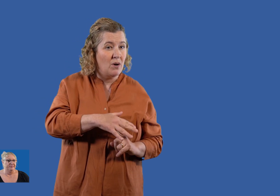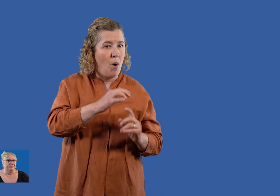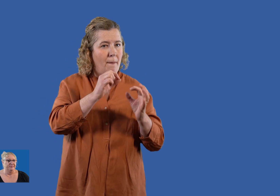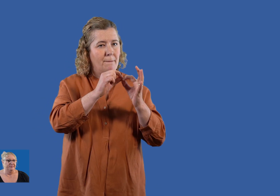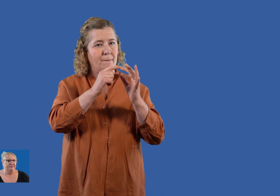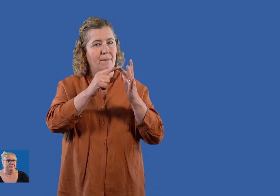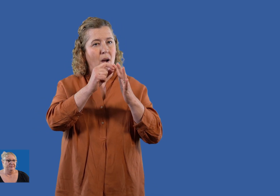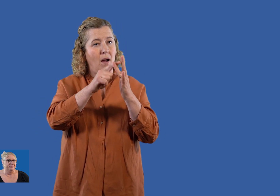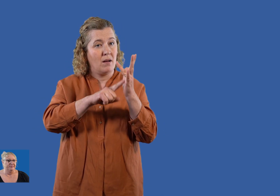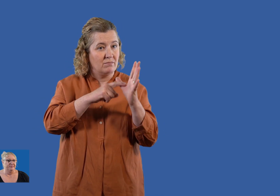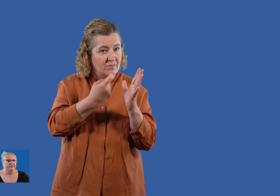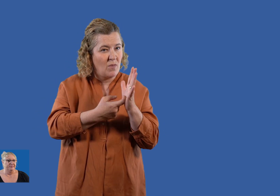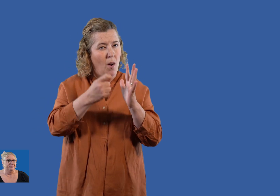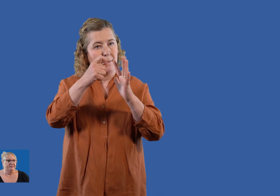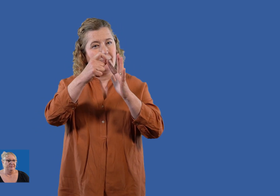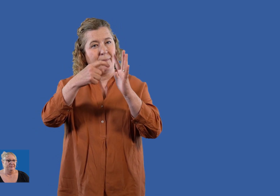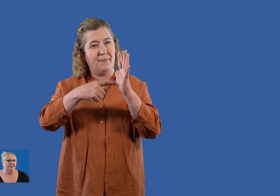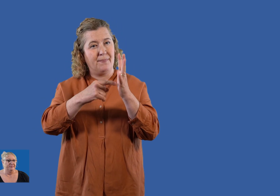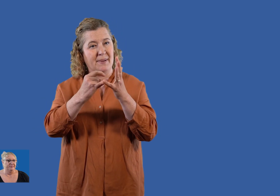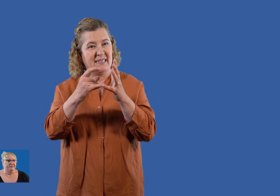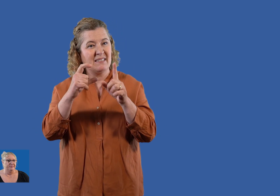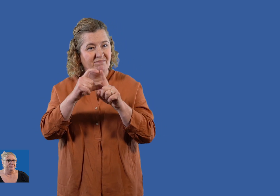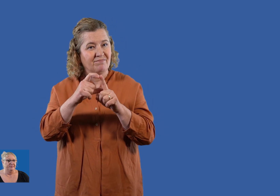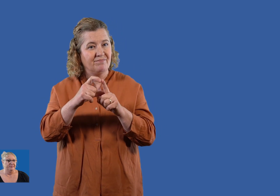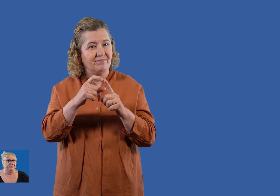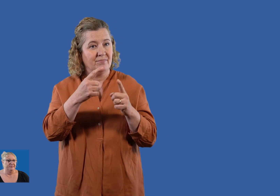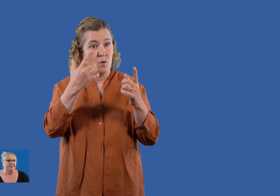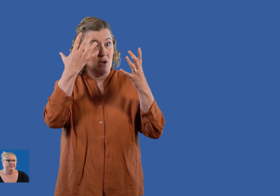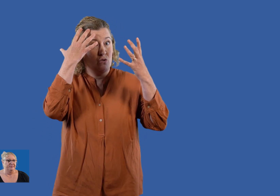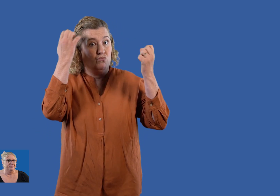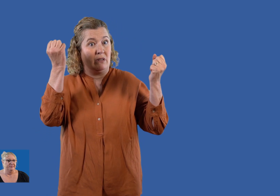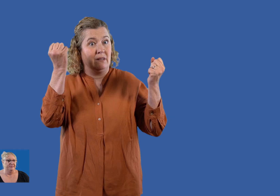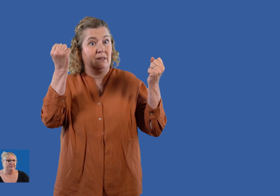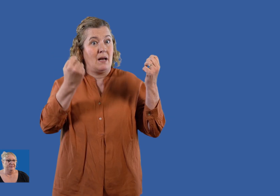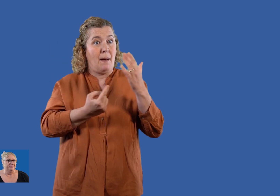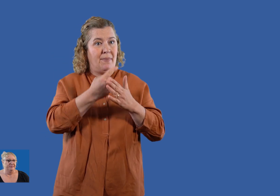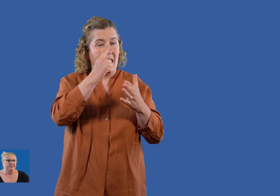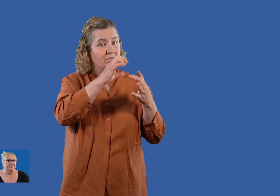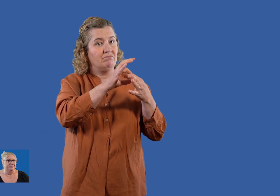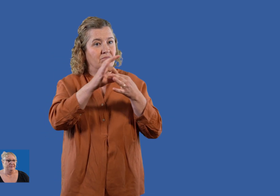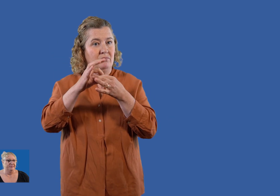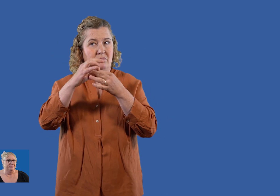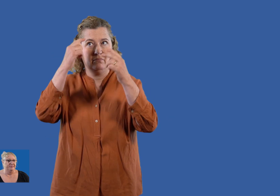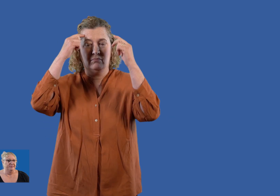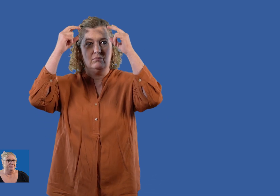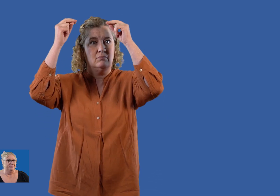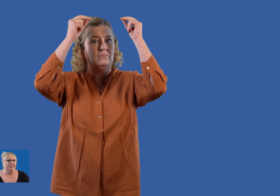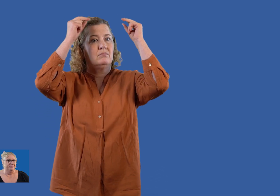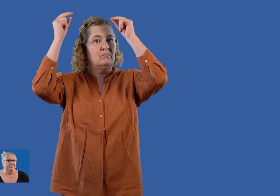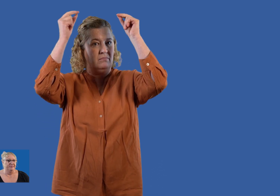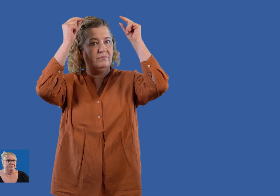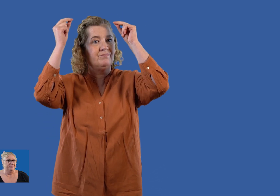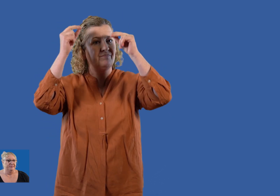or bipolar. PTSD, and there's triggers will spark or trigger an episode leading to the person hearing voices.